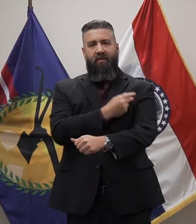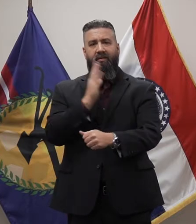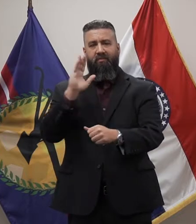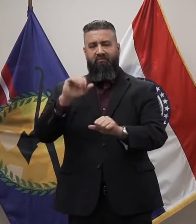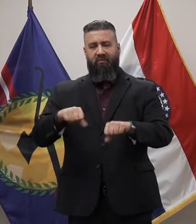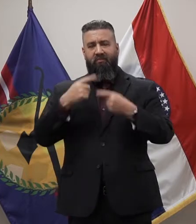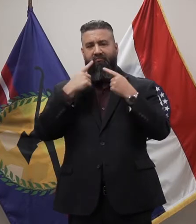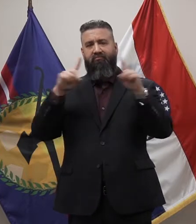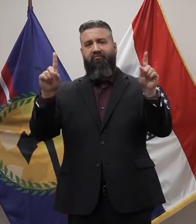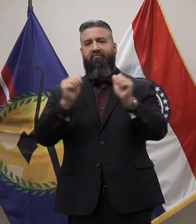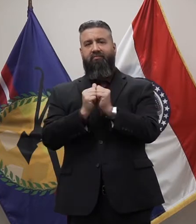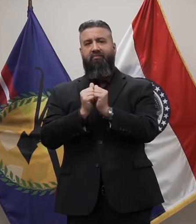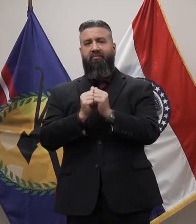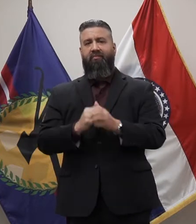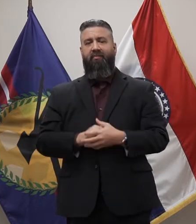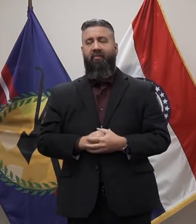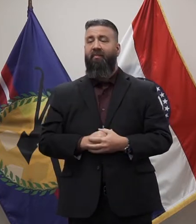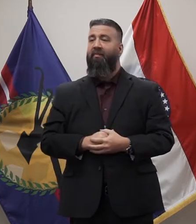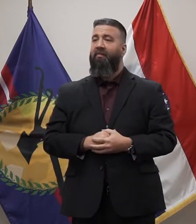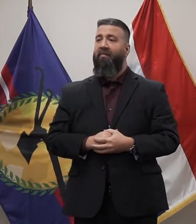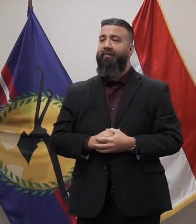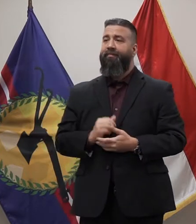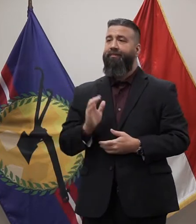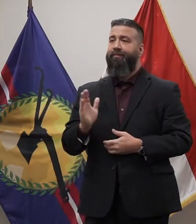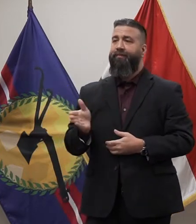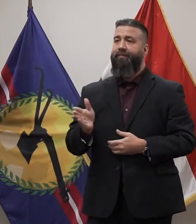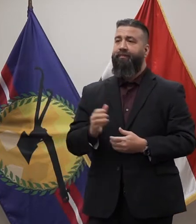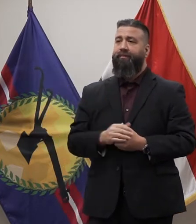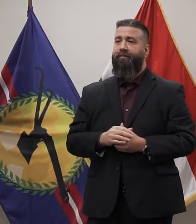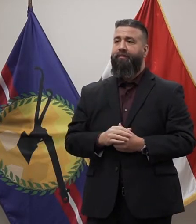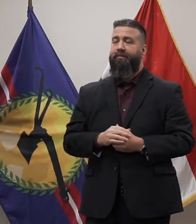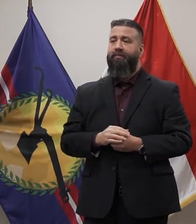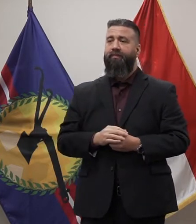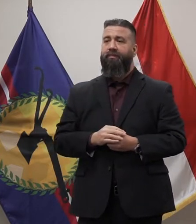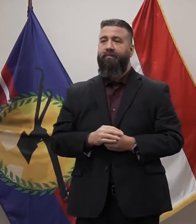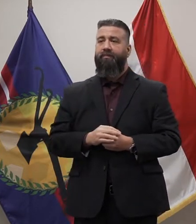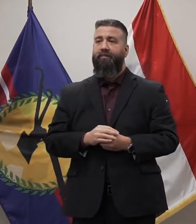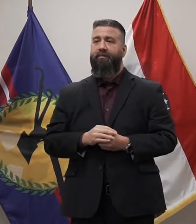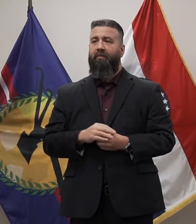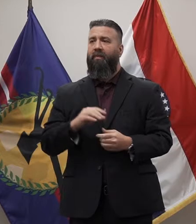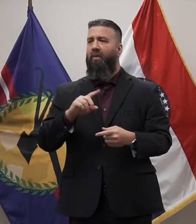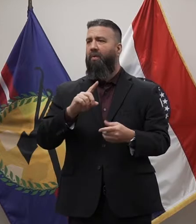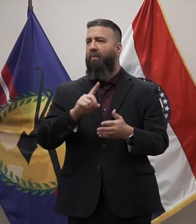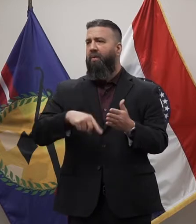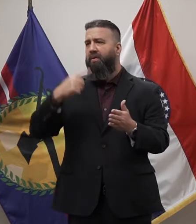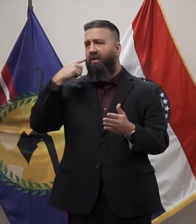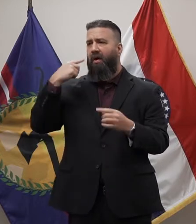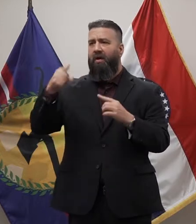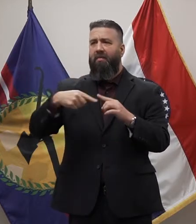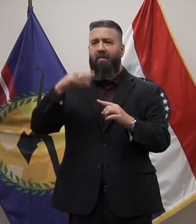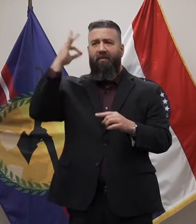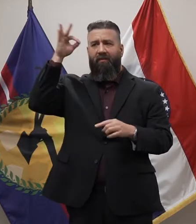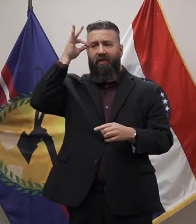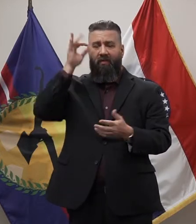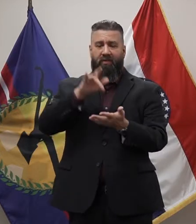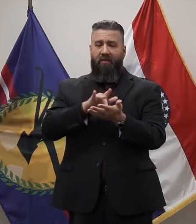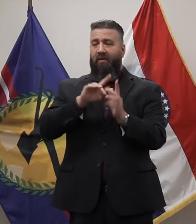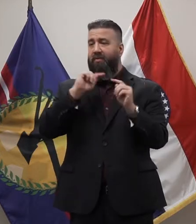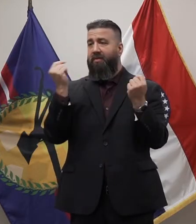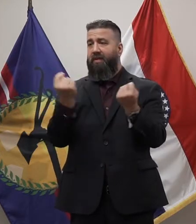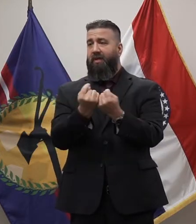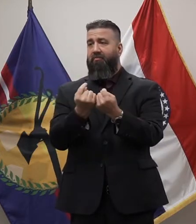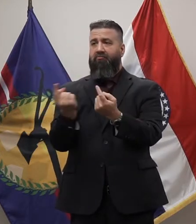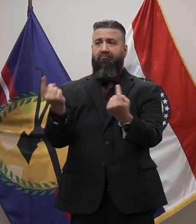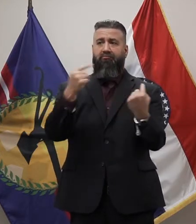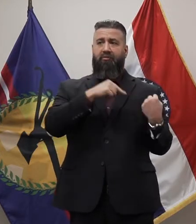this together. What's your thought about the federal medical team arriving today up at Christian Hospital?